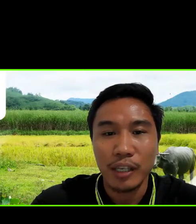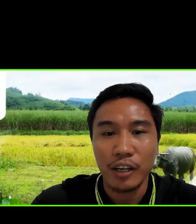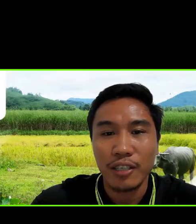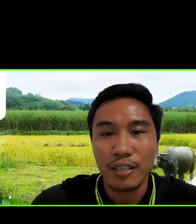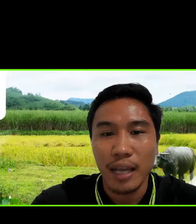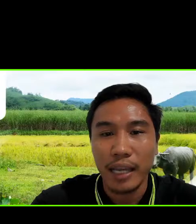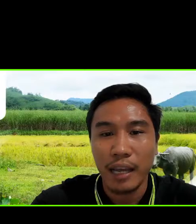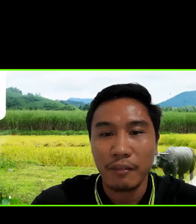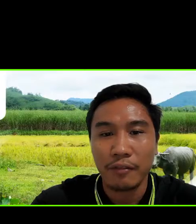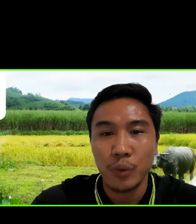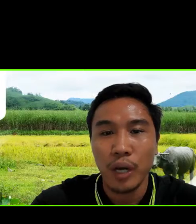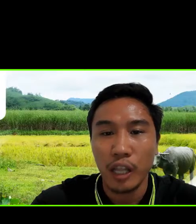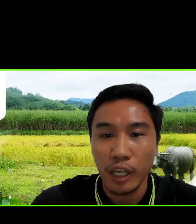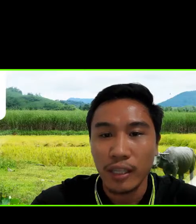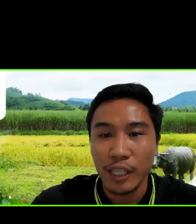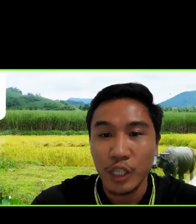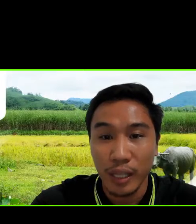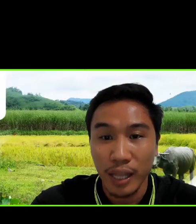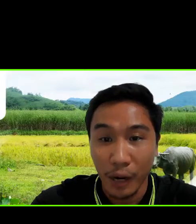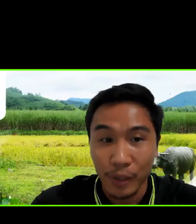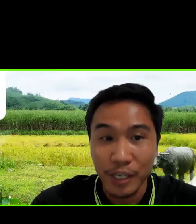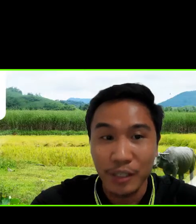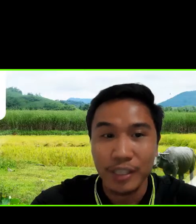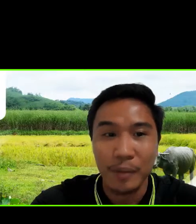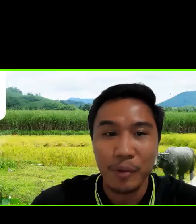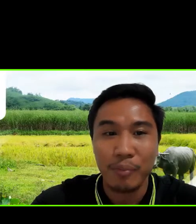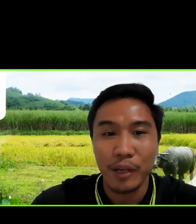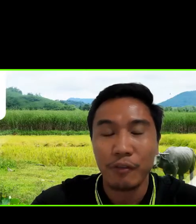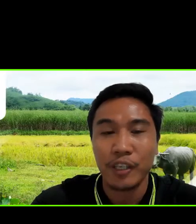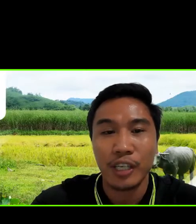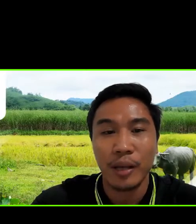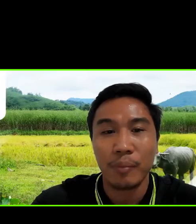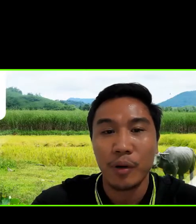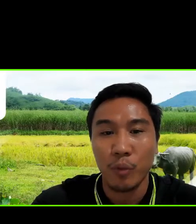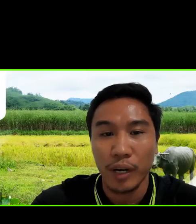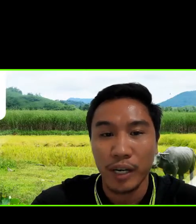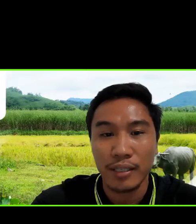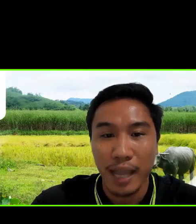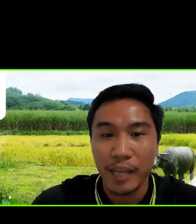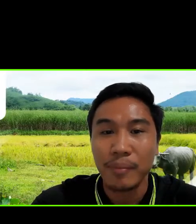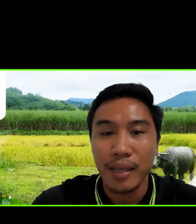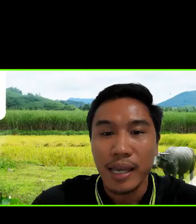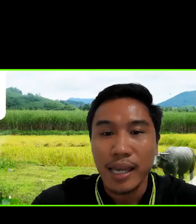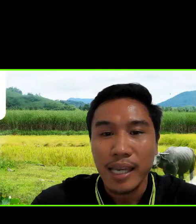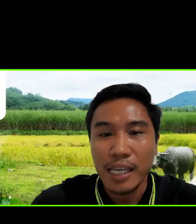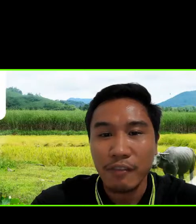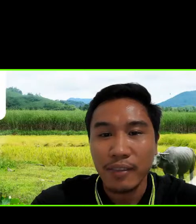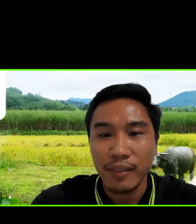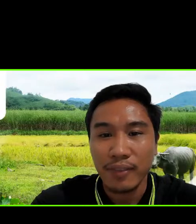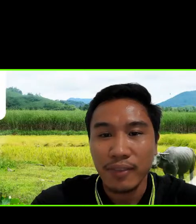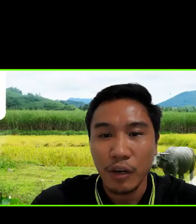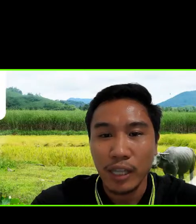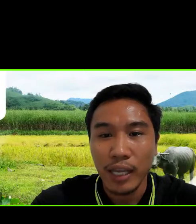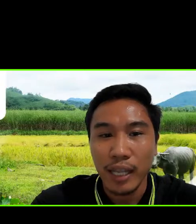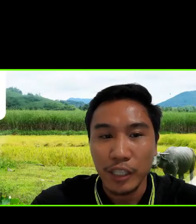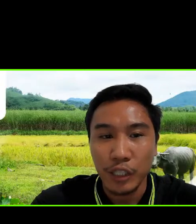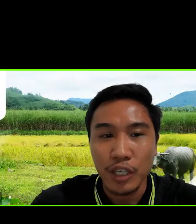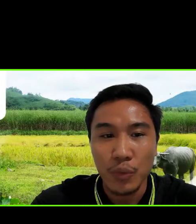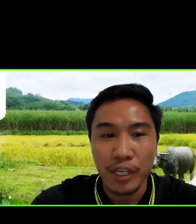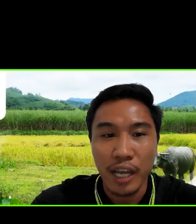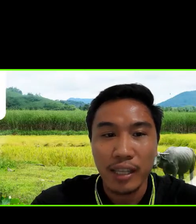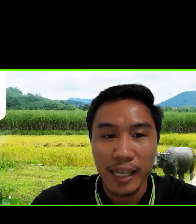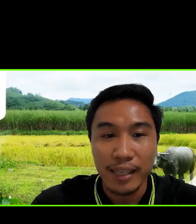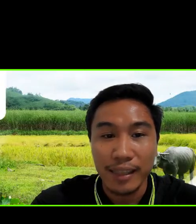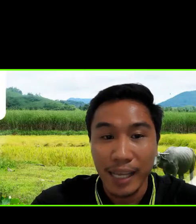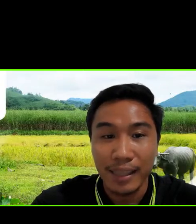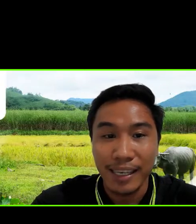Challenge because I have to allot additional hours on top of my official number of work time, given that the online lectures